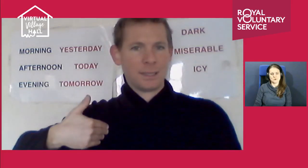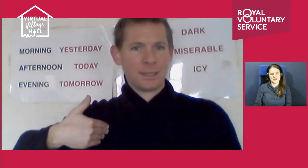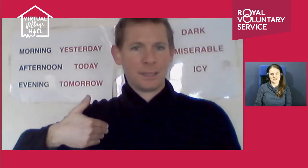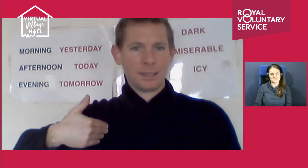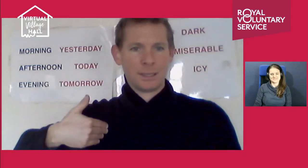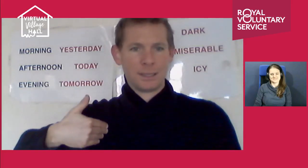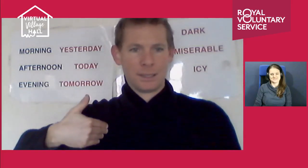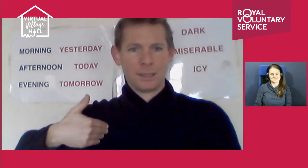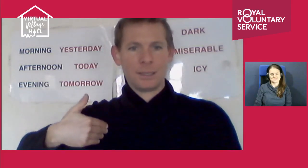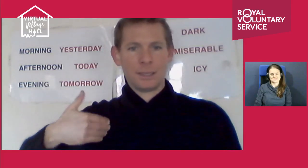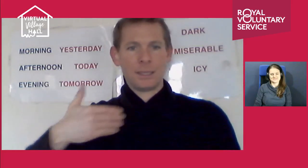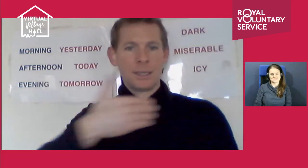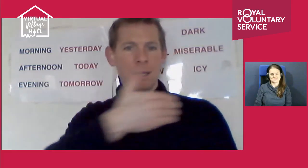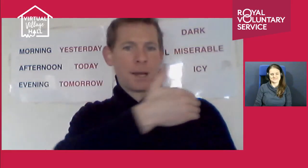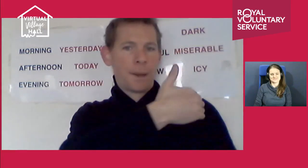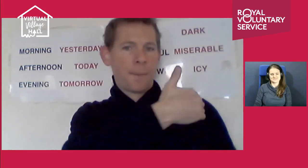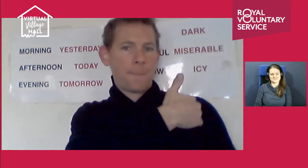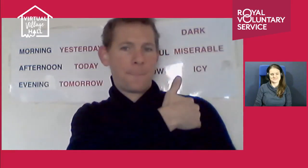Morning.